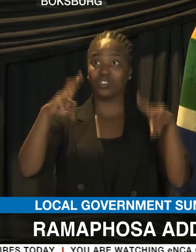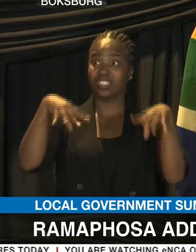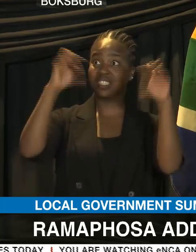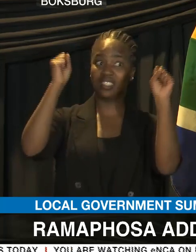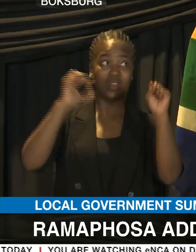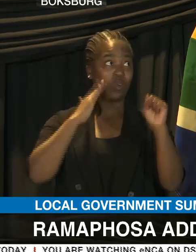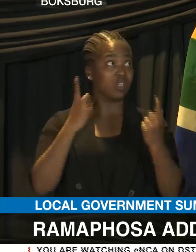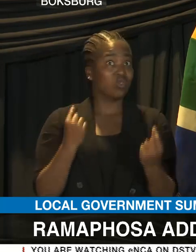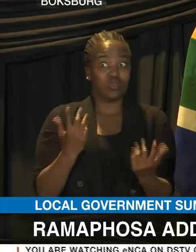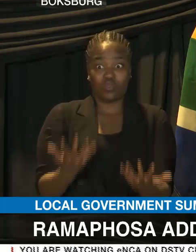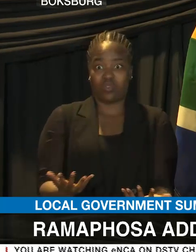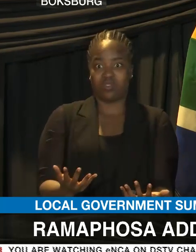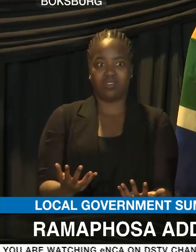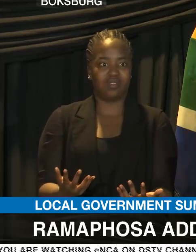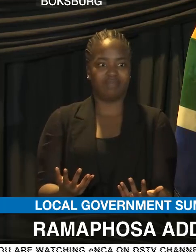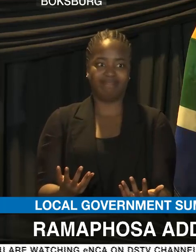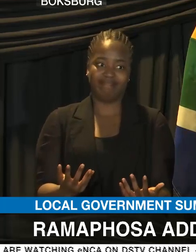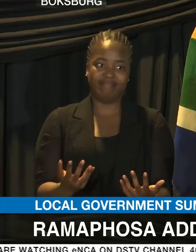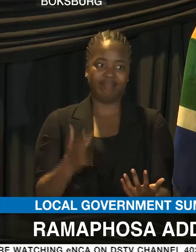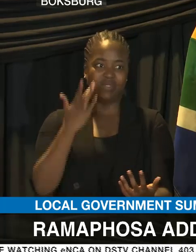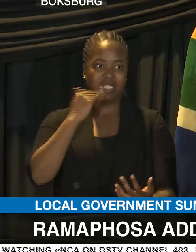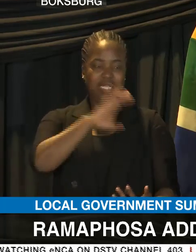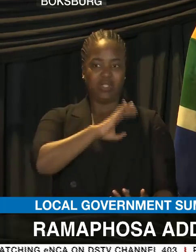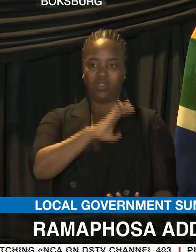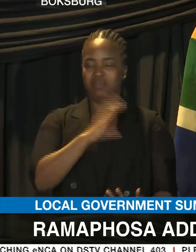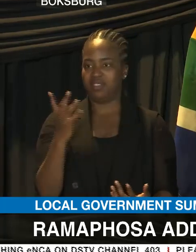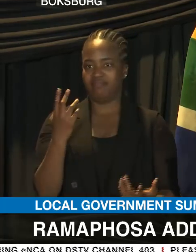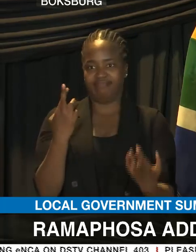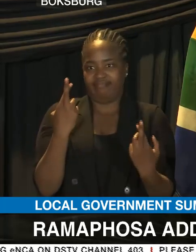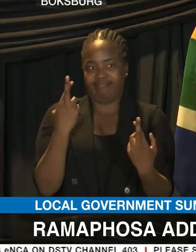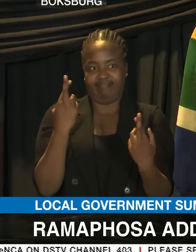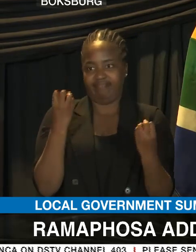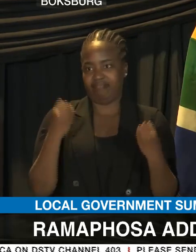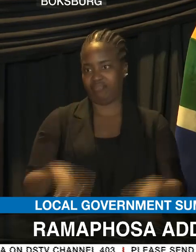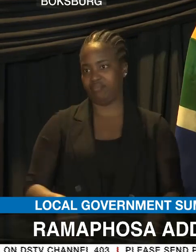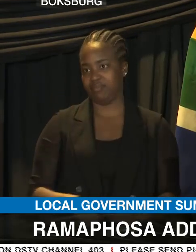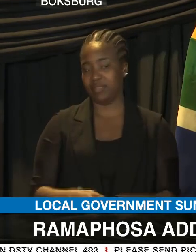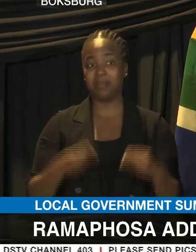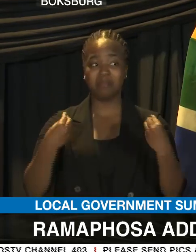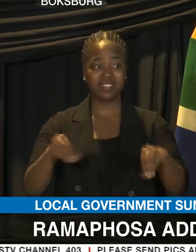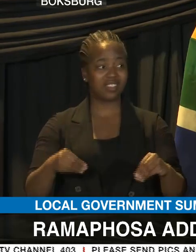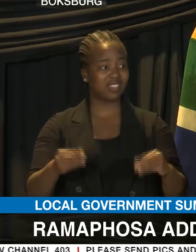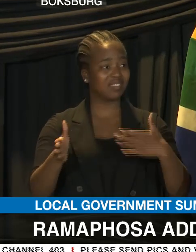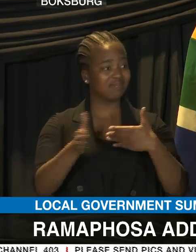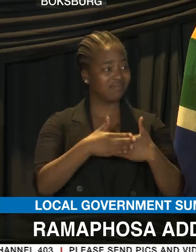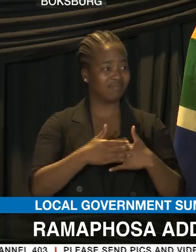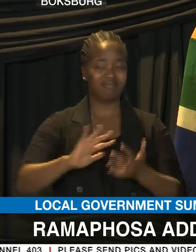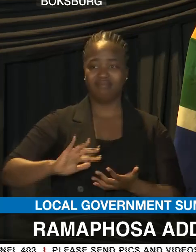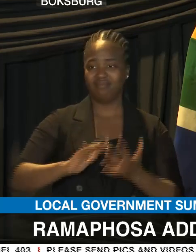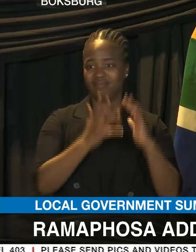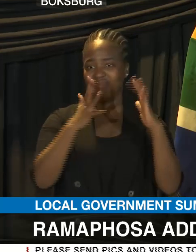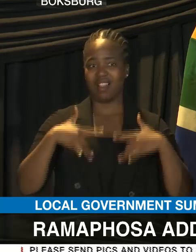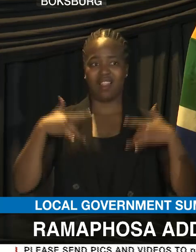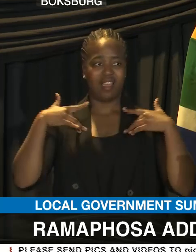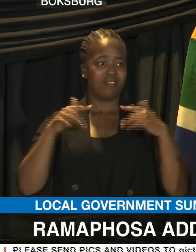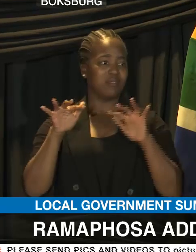this, it gets your own customers to lose businesses, it disrupts the